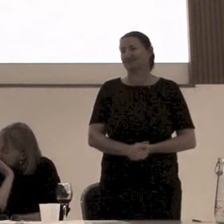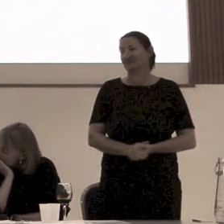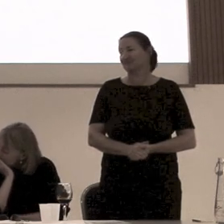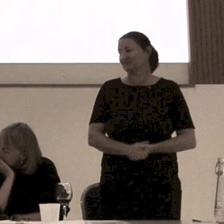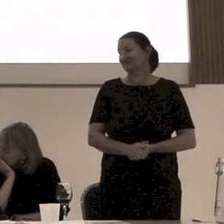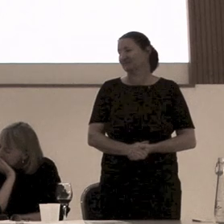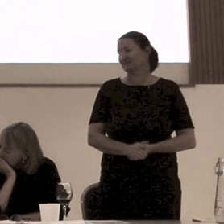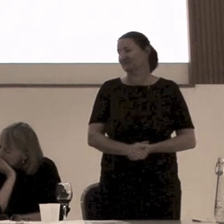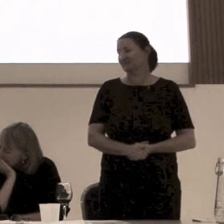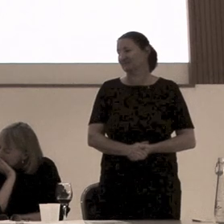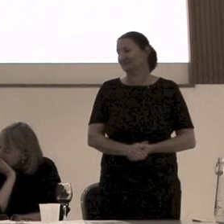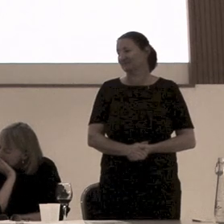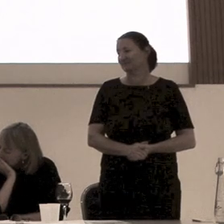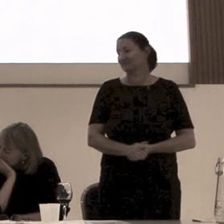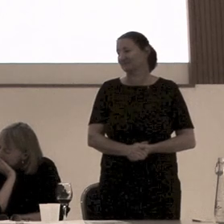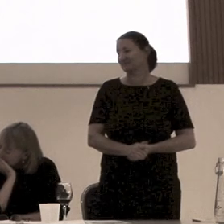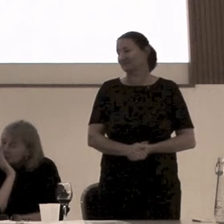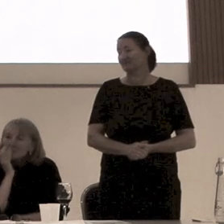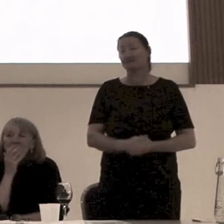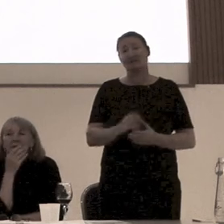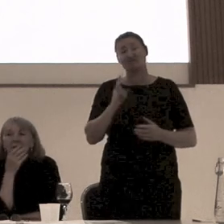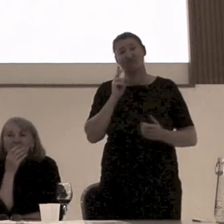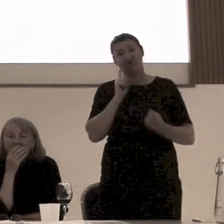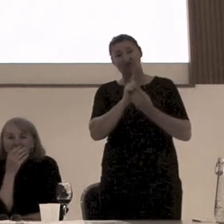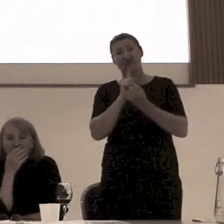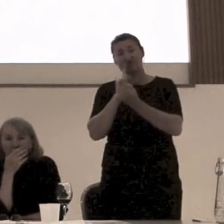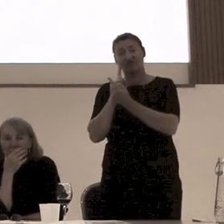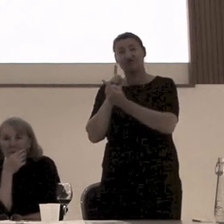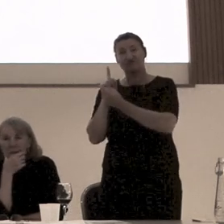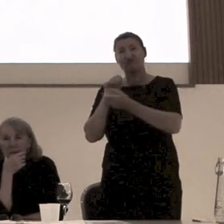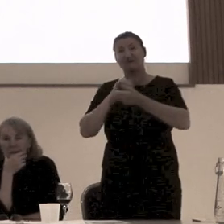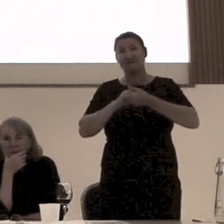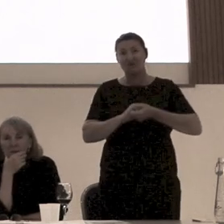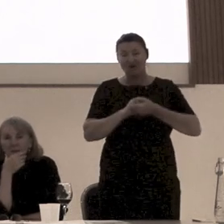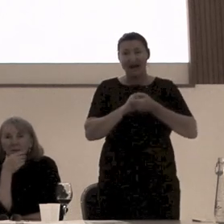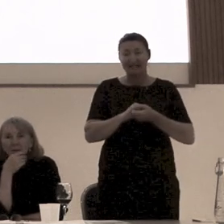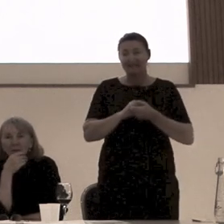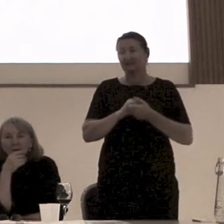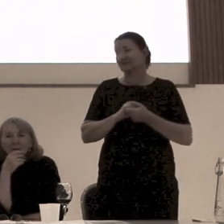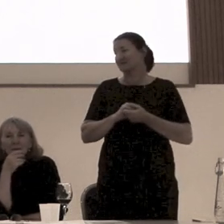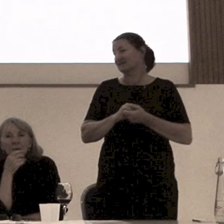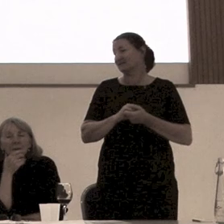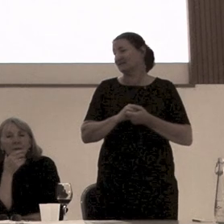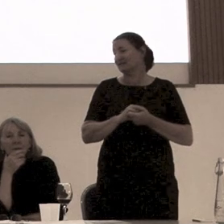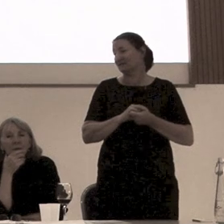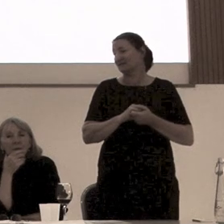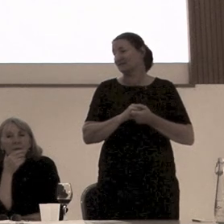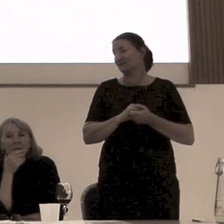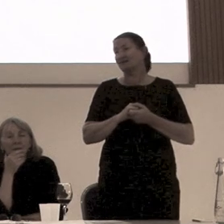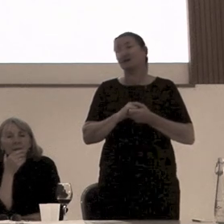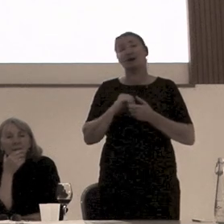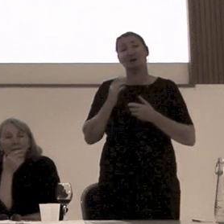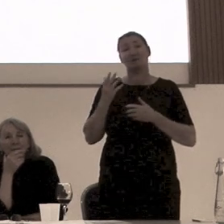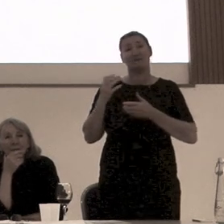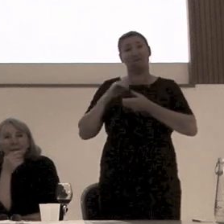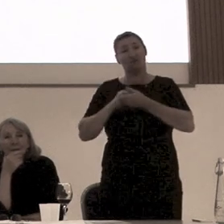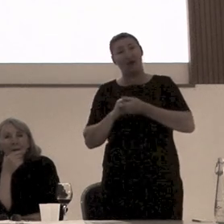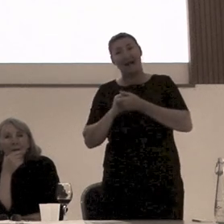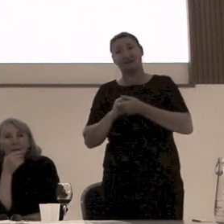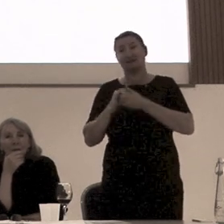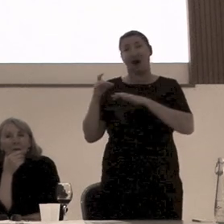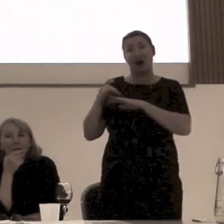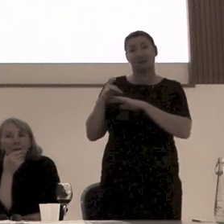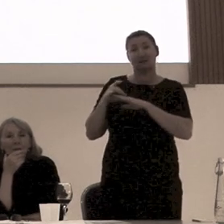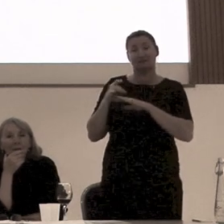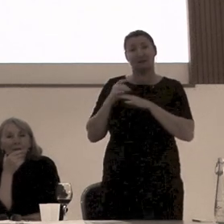And I see my friends together with Alan and